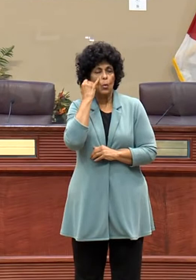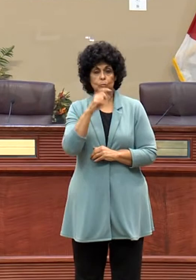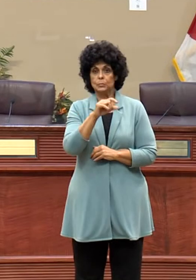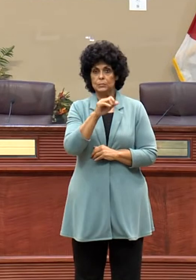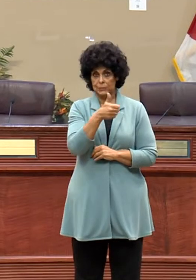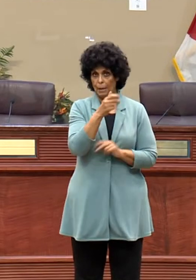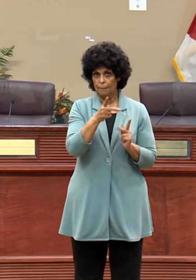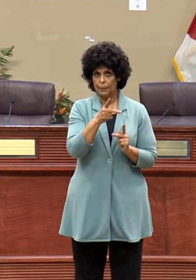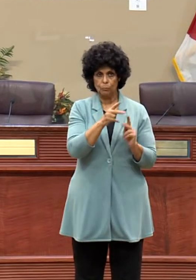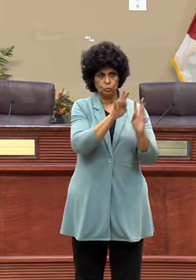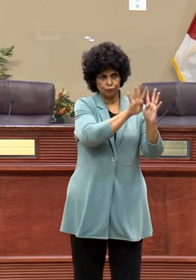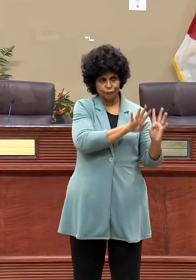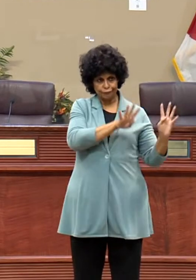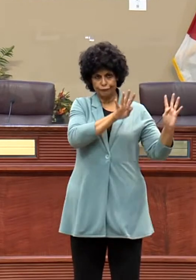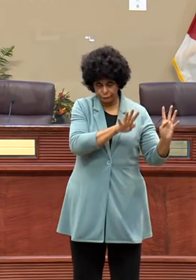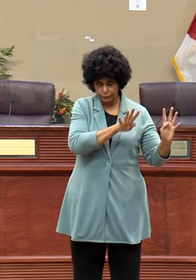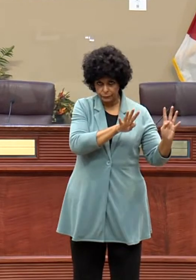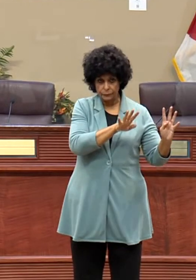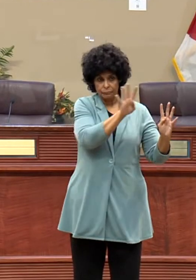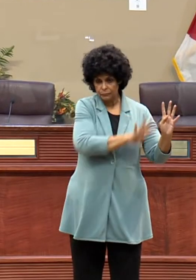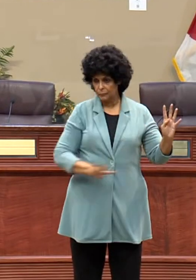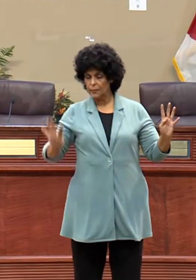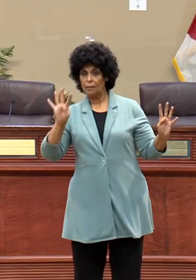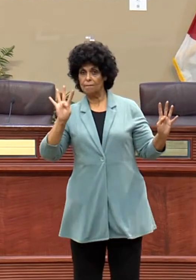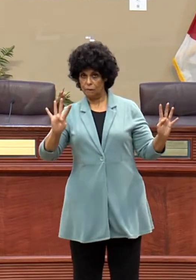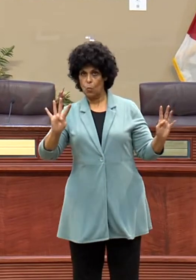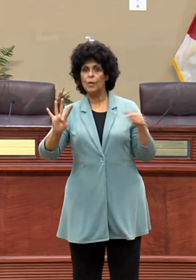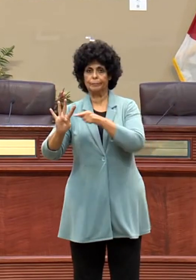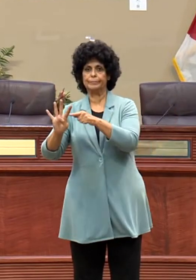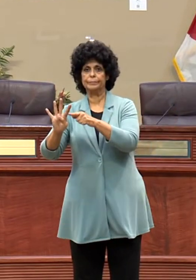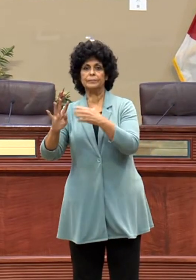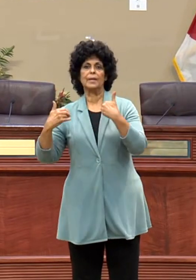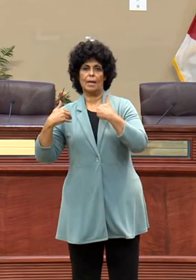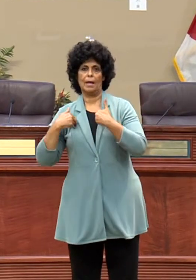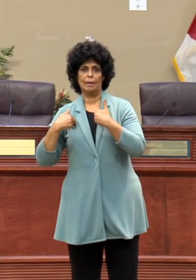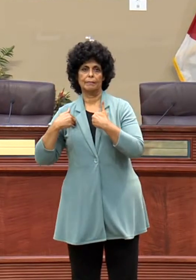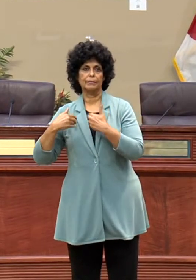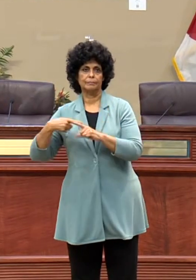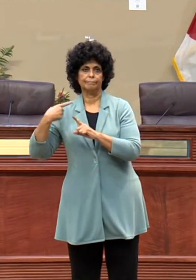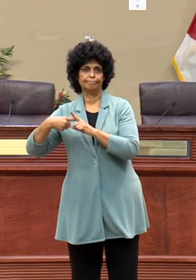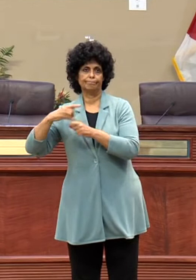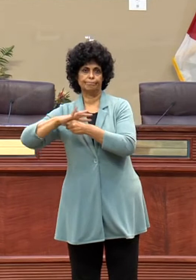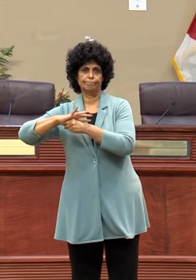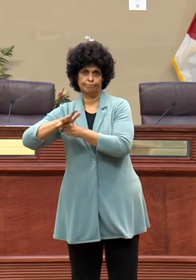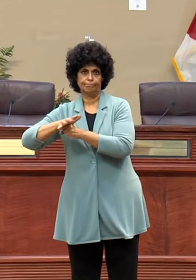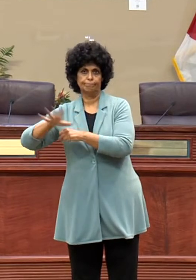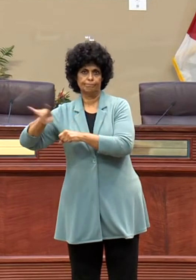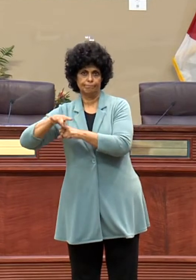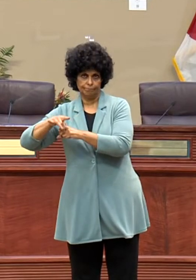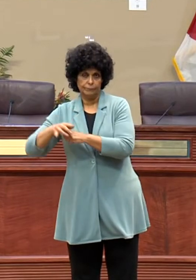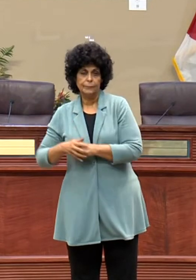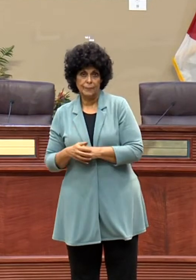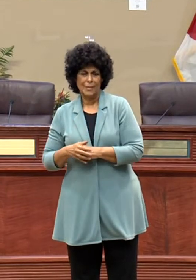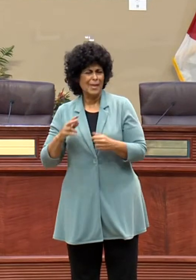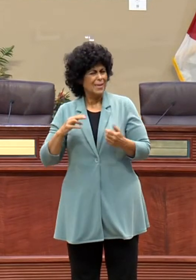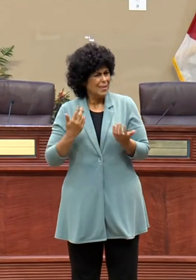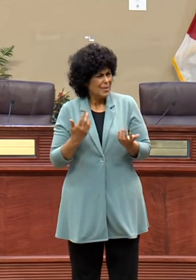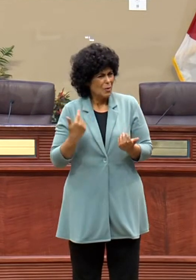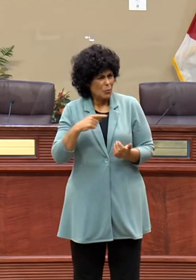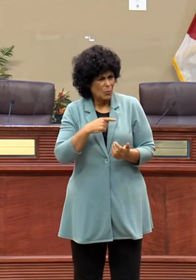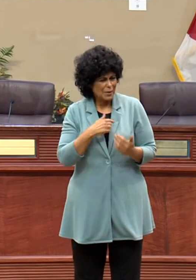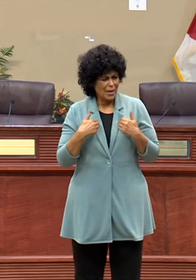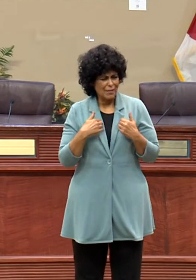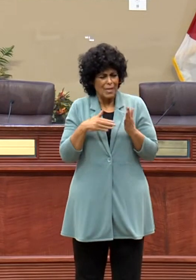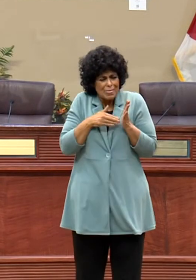people in our community are testing positive. We have thousands of tests that are being done here within